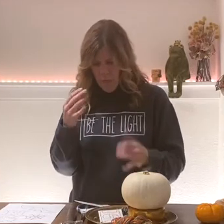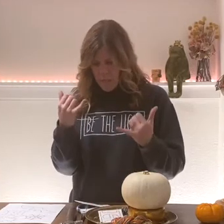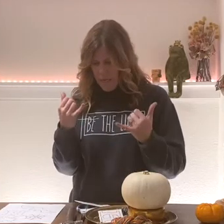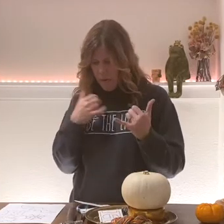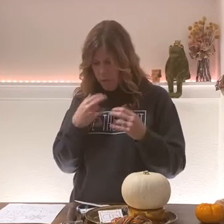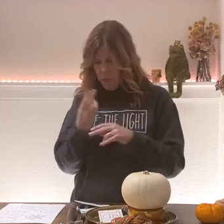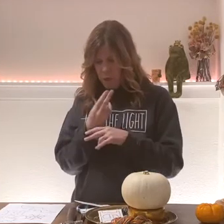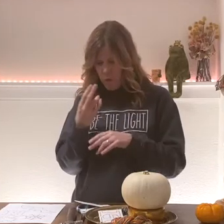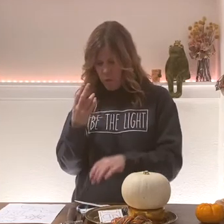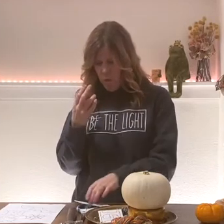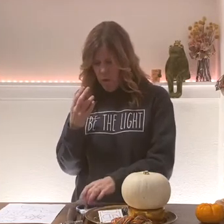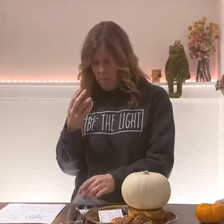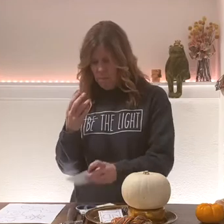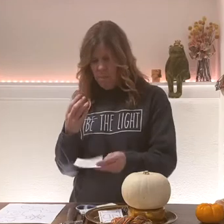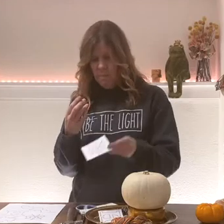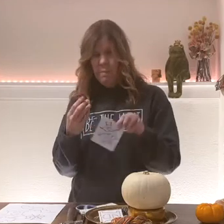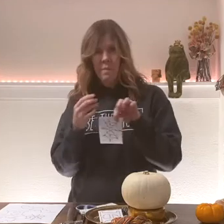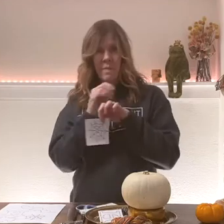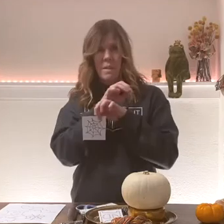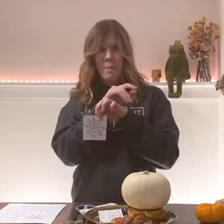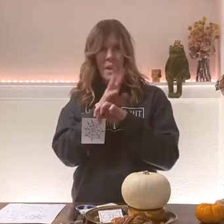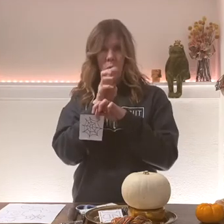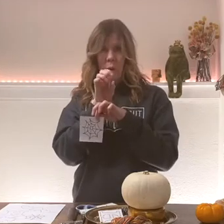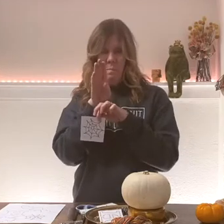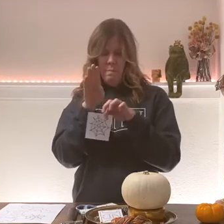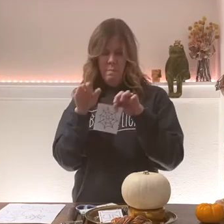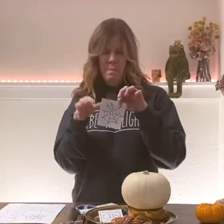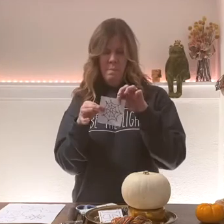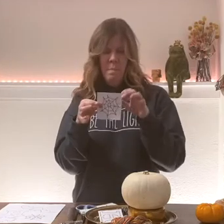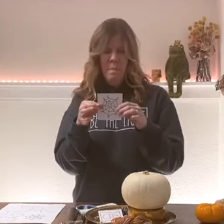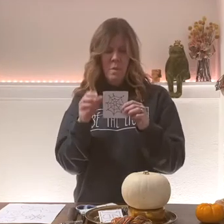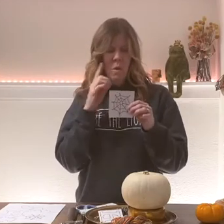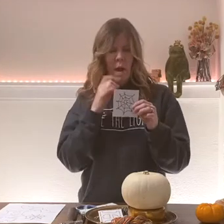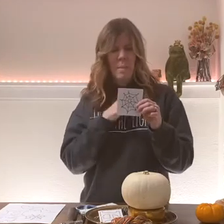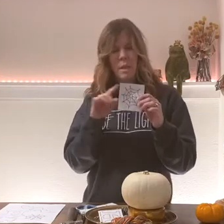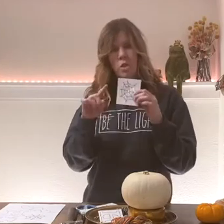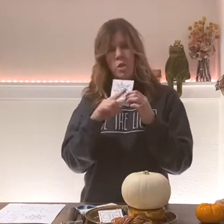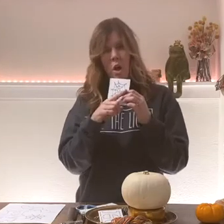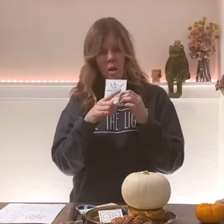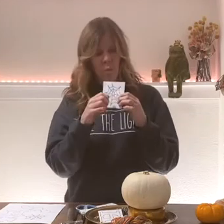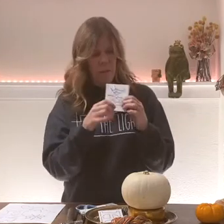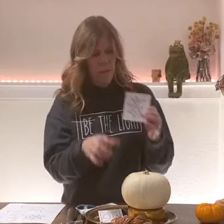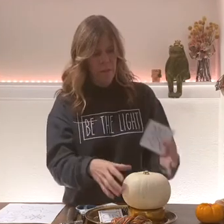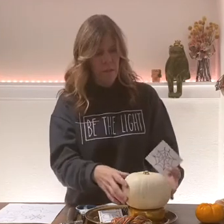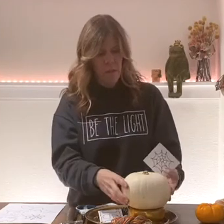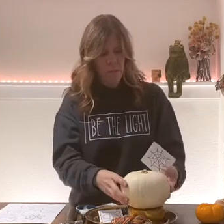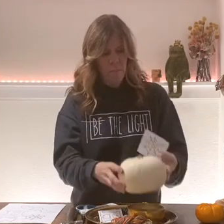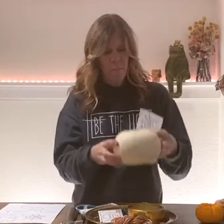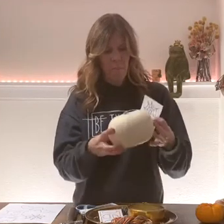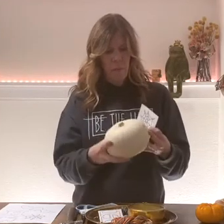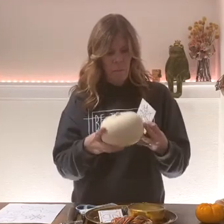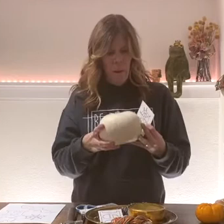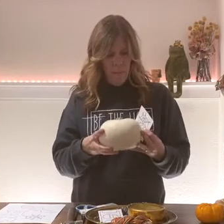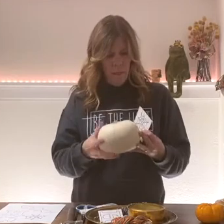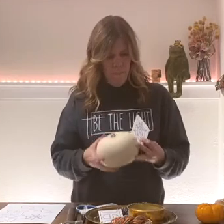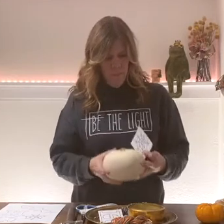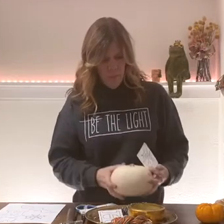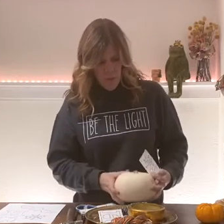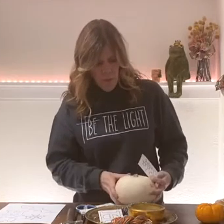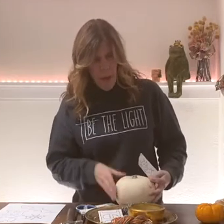Today we're going to do the spider web. So I'm going to start with this pumpkin. I'm going to